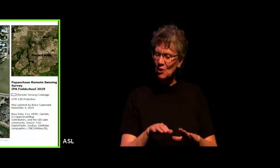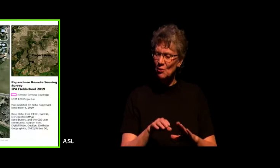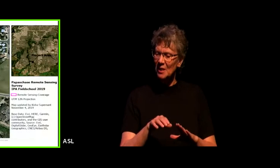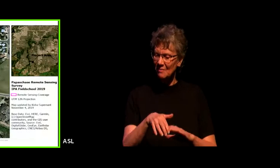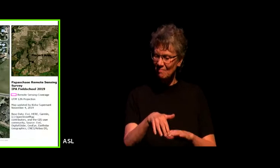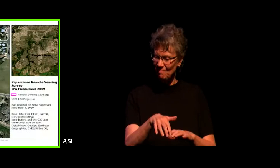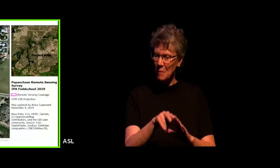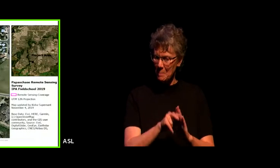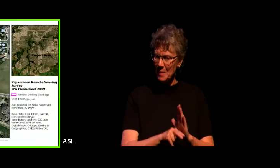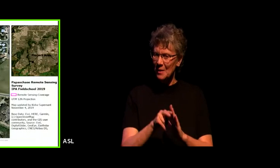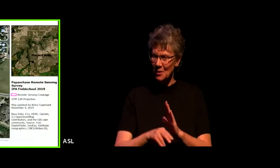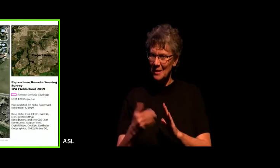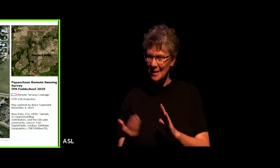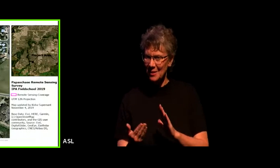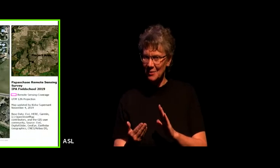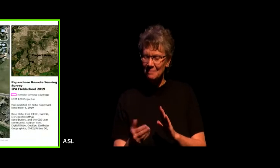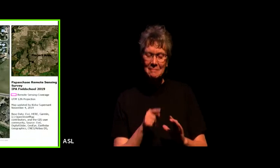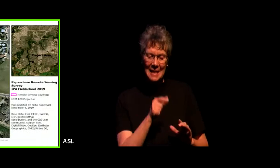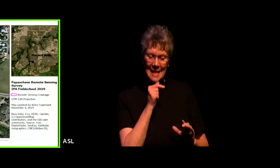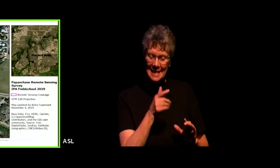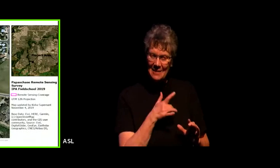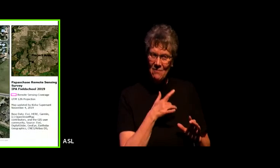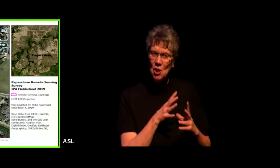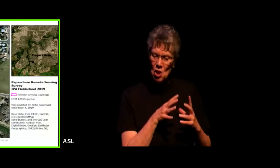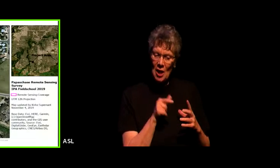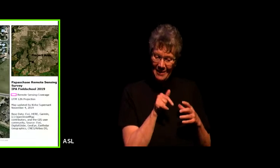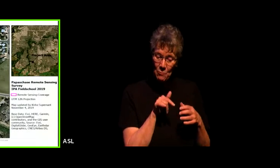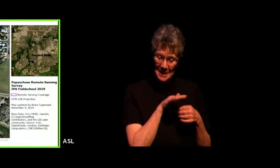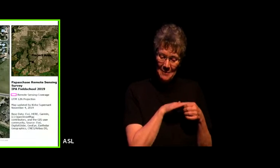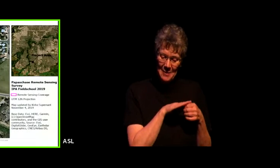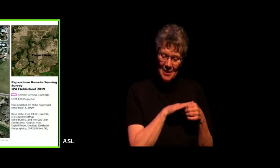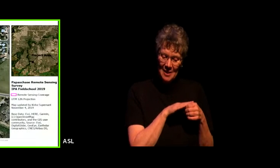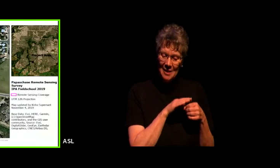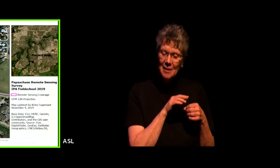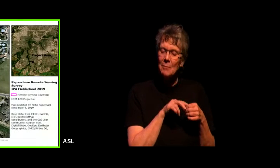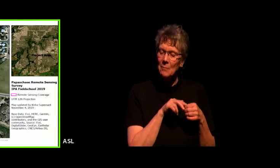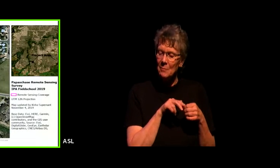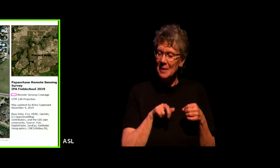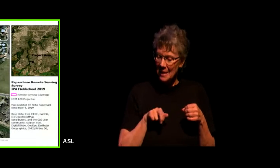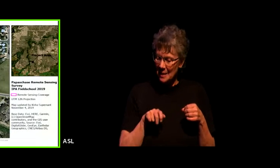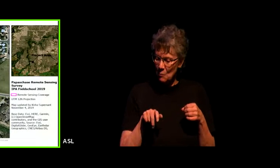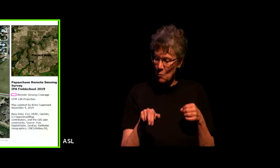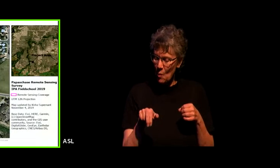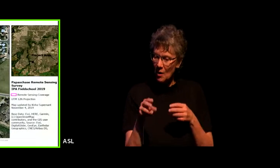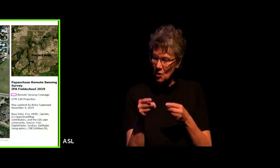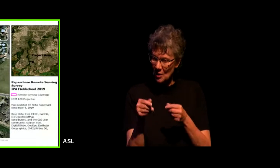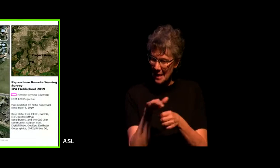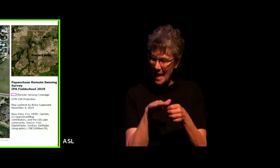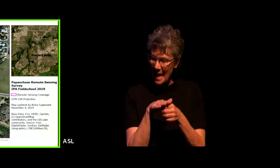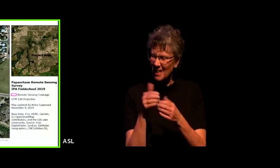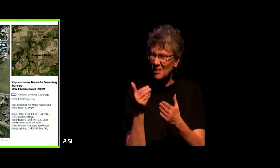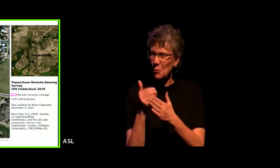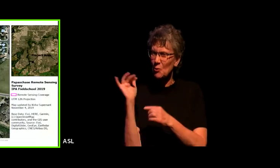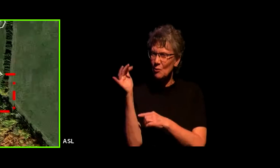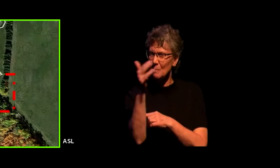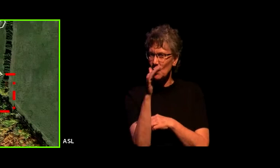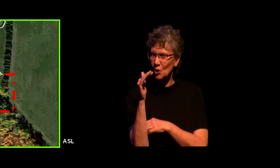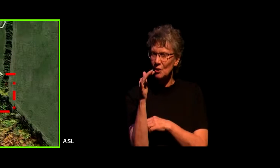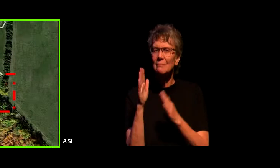to an area beside the kind of bush, and it's on City of Edmonton property actually. And turns